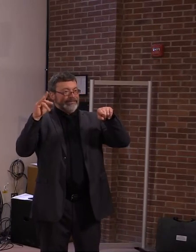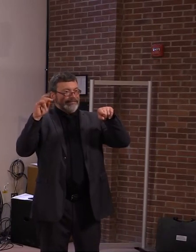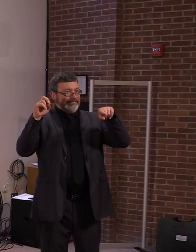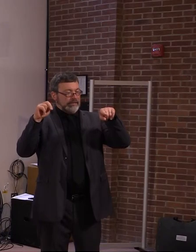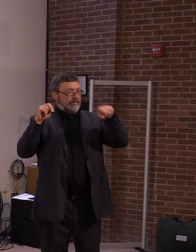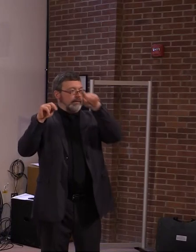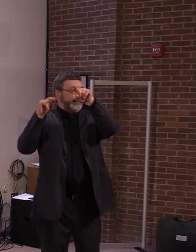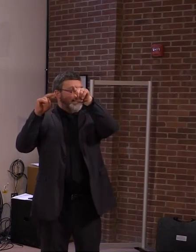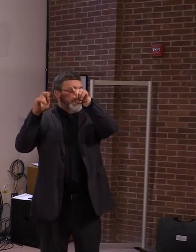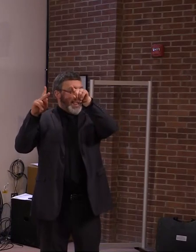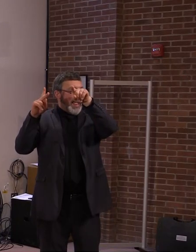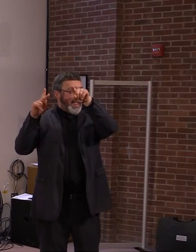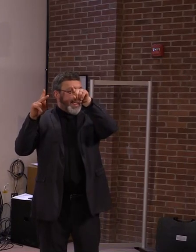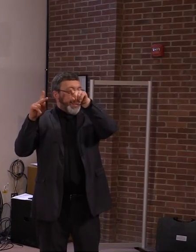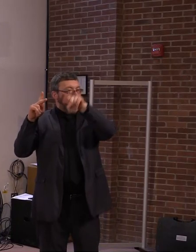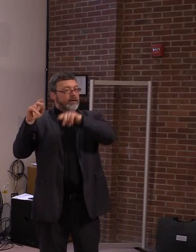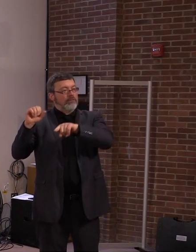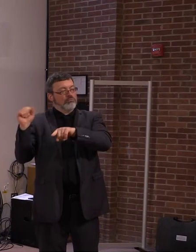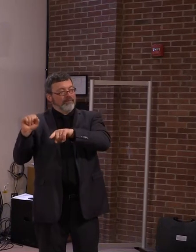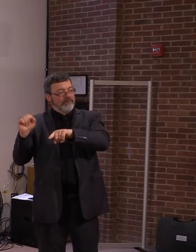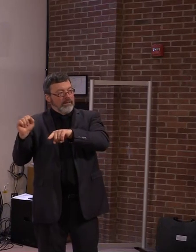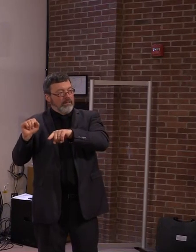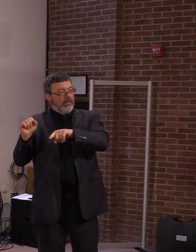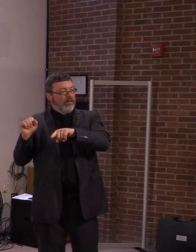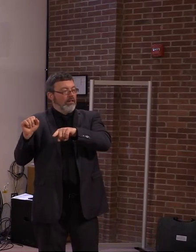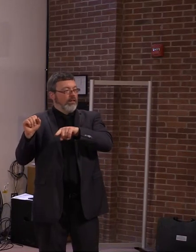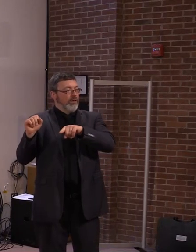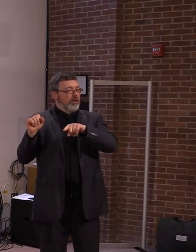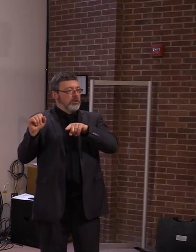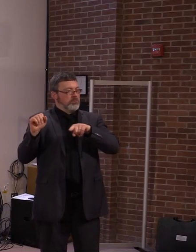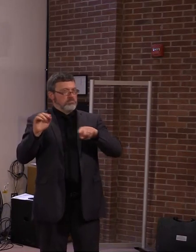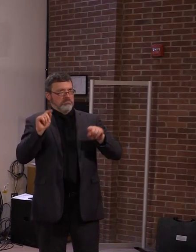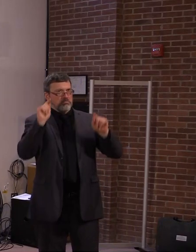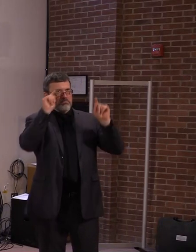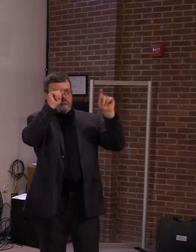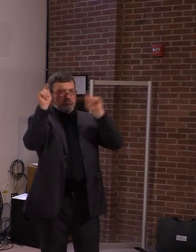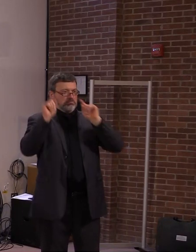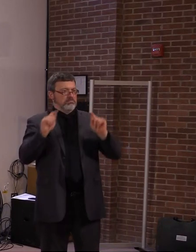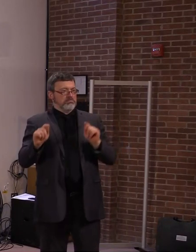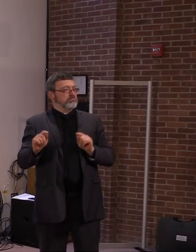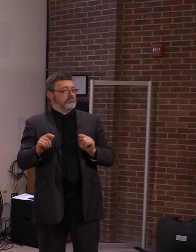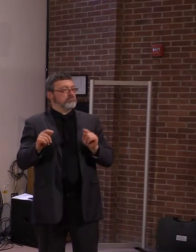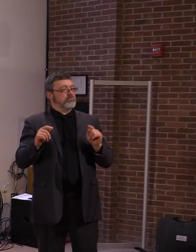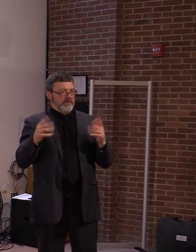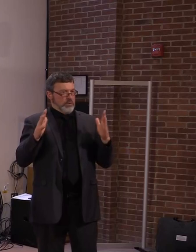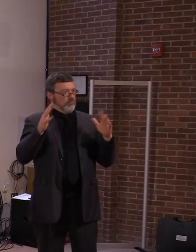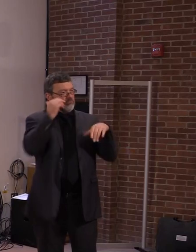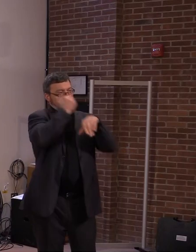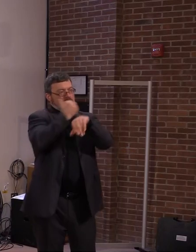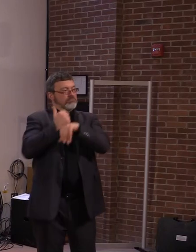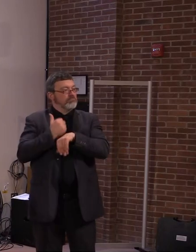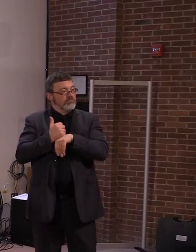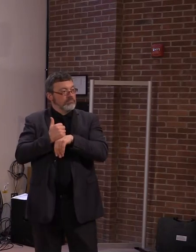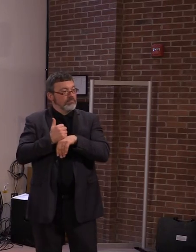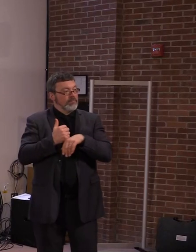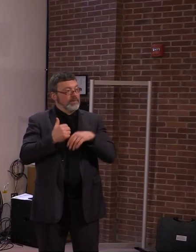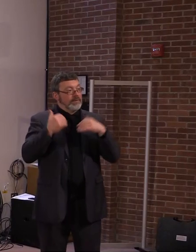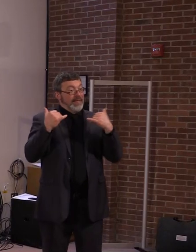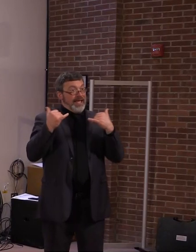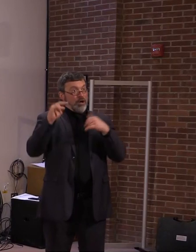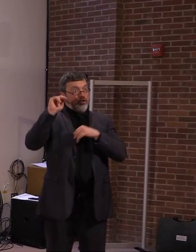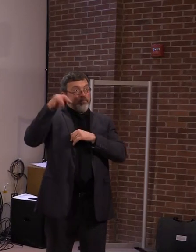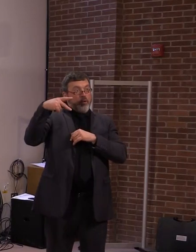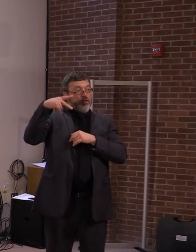and Springfield. We've provided boosters there. We're now providing boosters in Newport today. The other